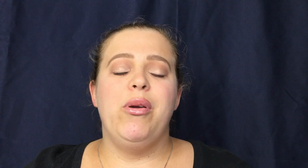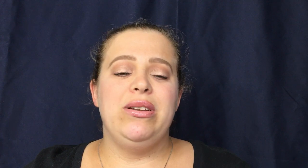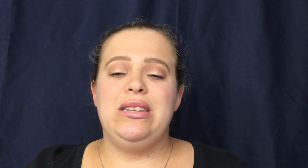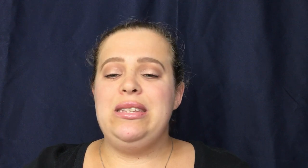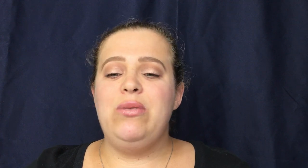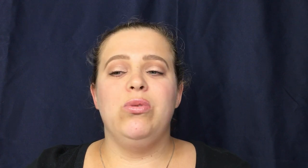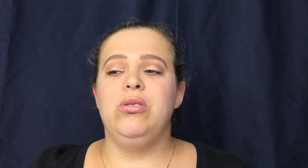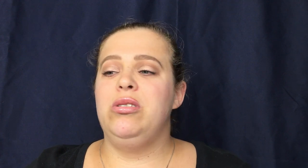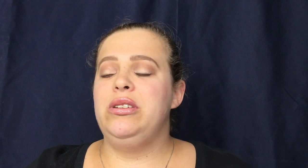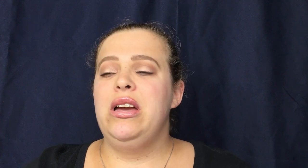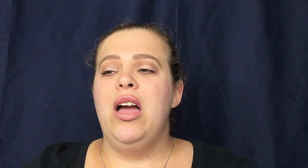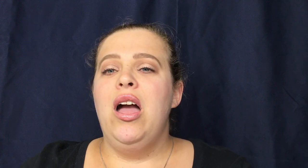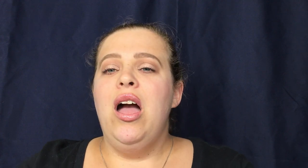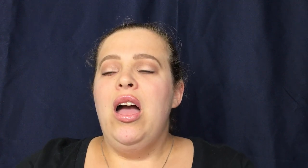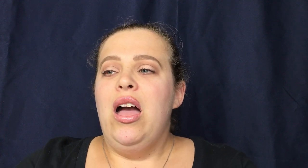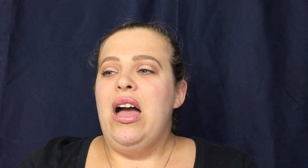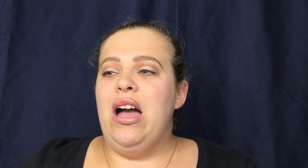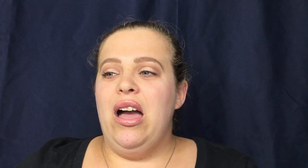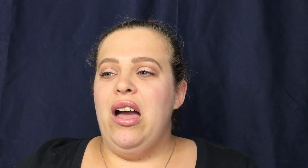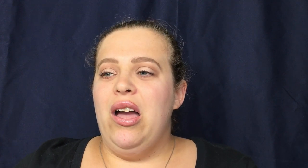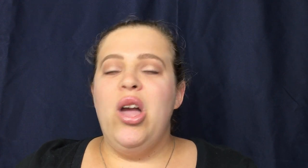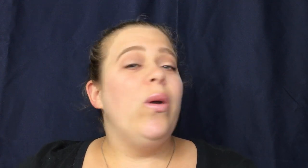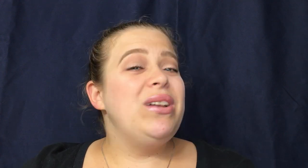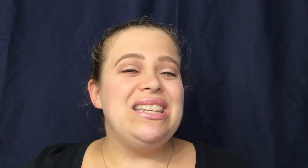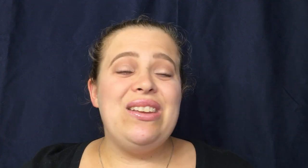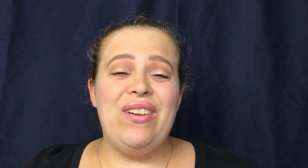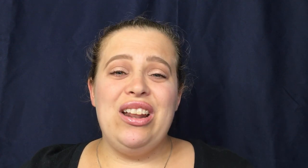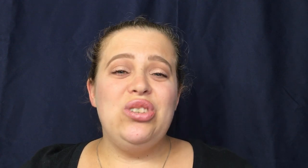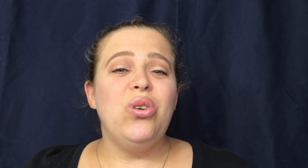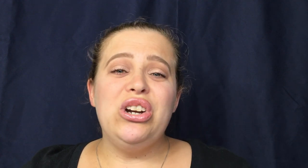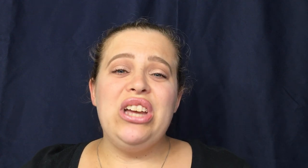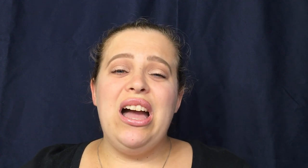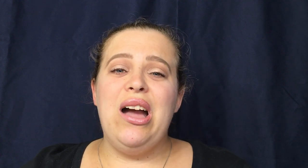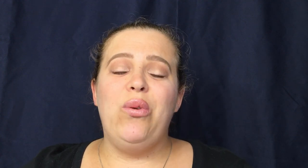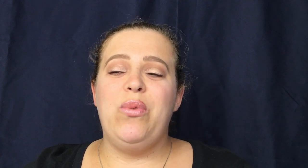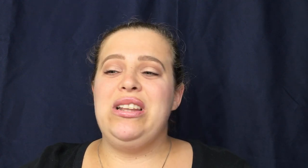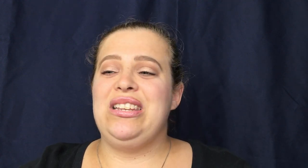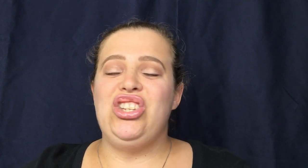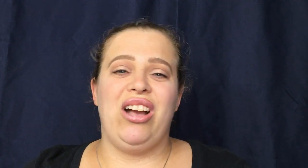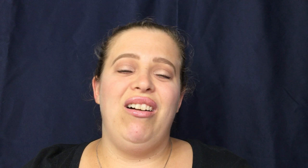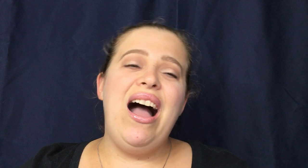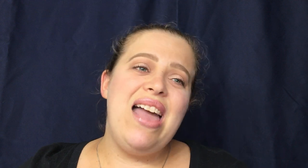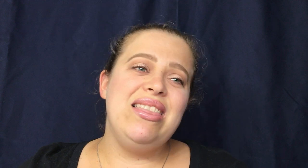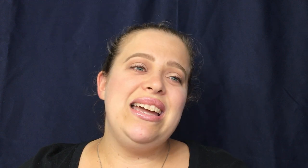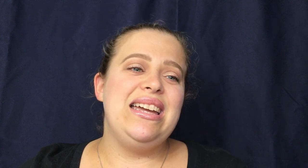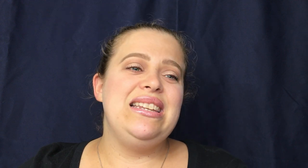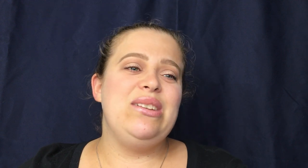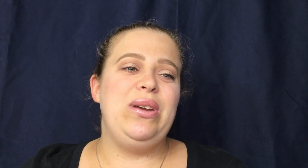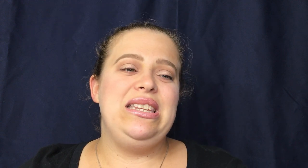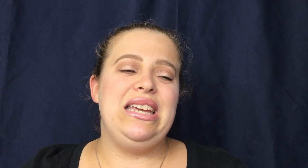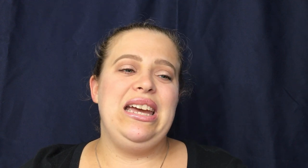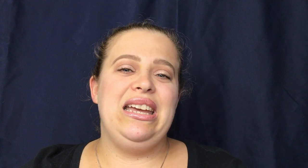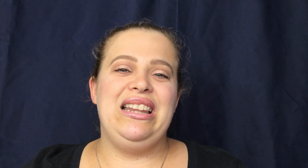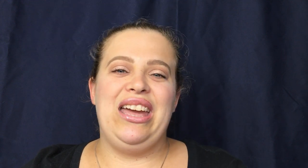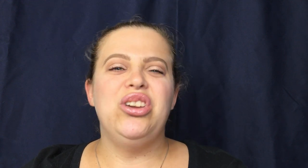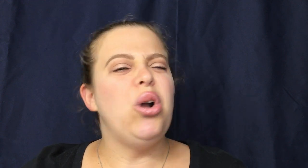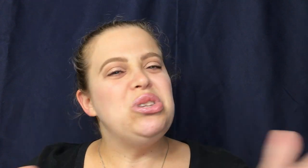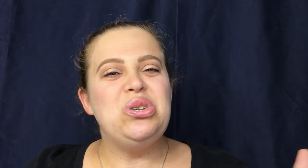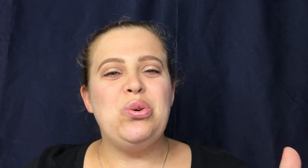went to SeaWorld. We went to Savannah, Georgia. We went to Jekyll Island. We did like ghost